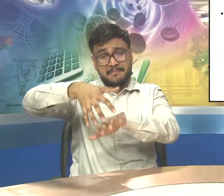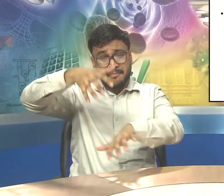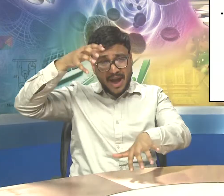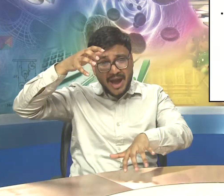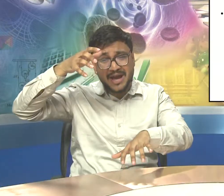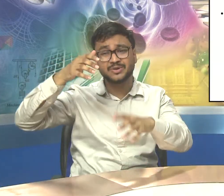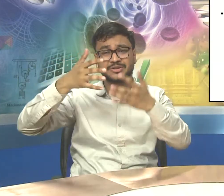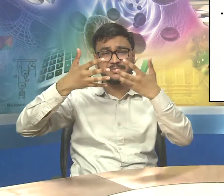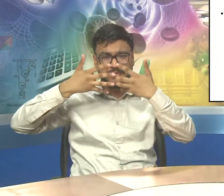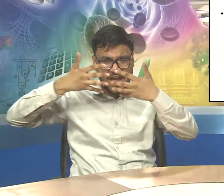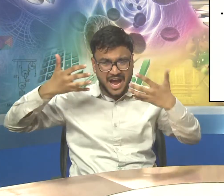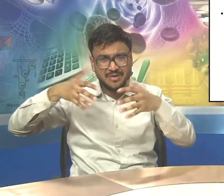communication.